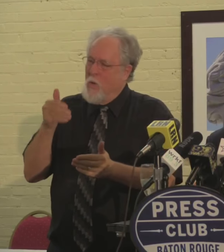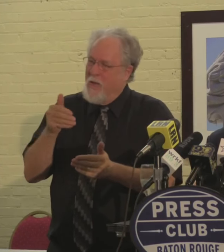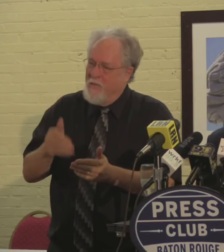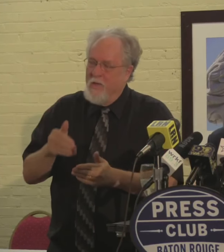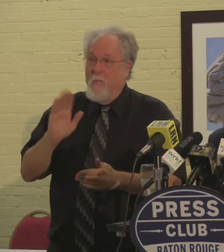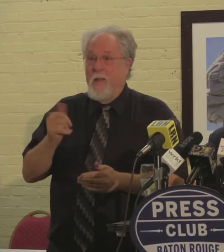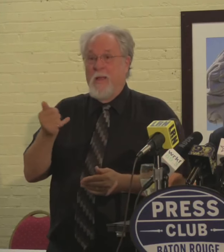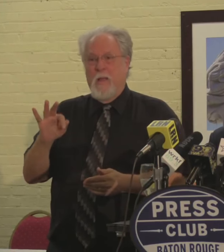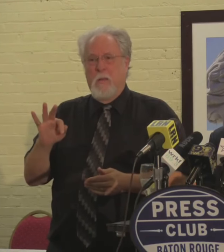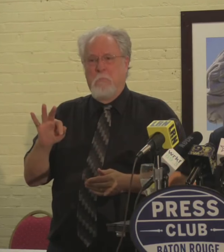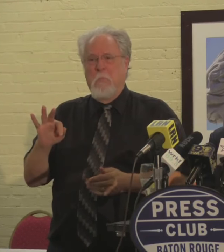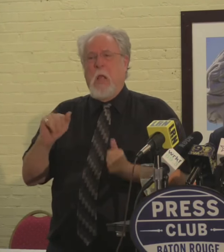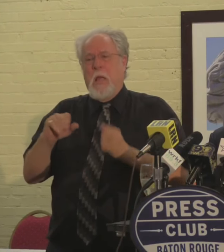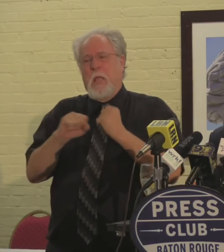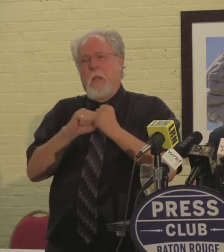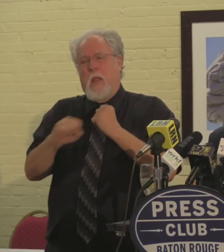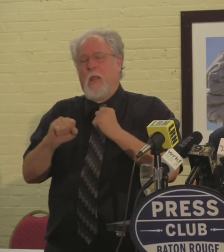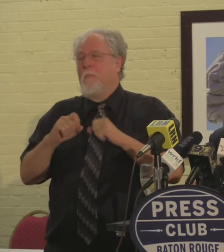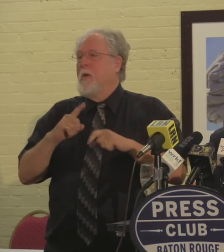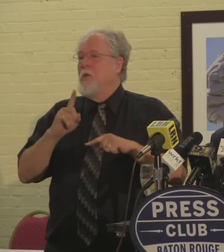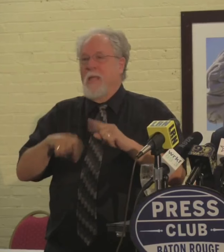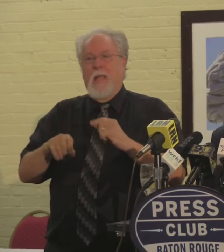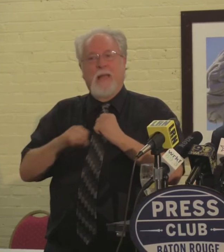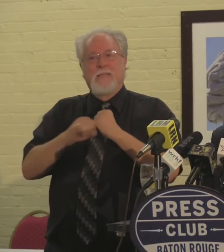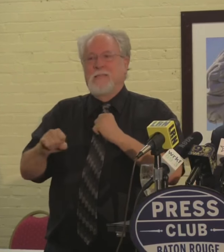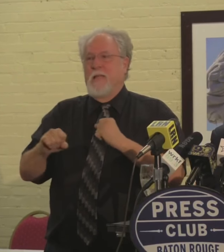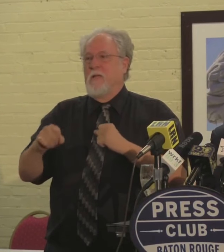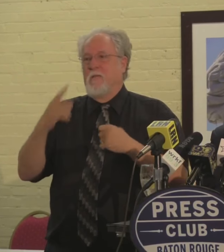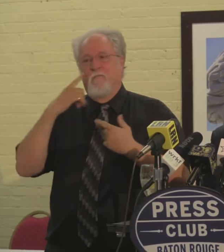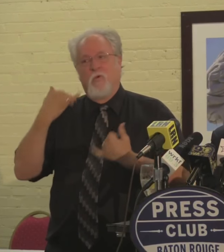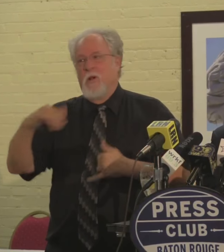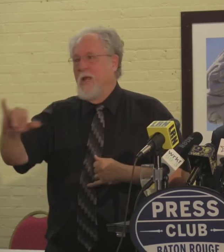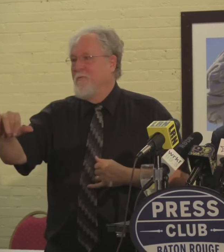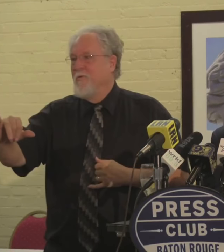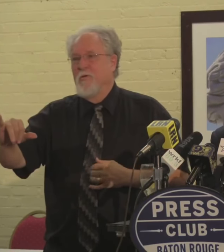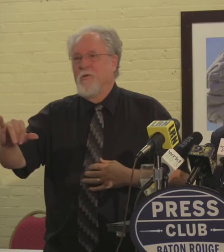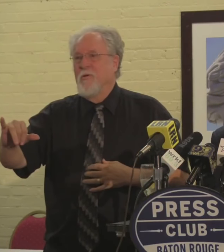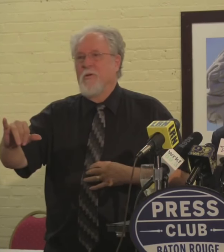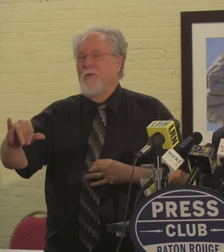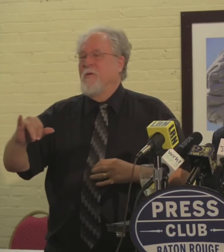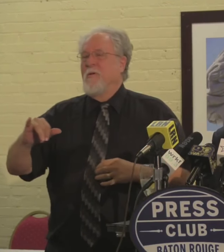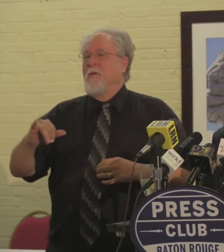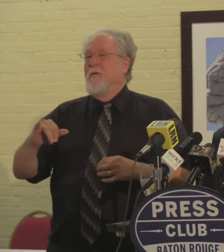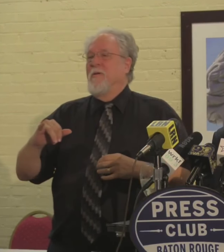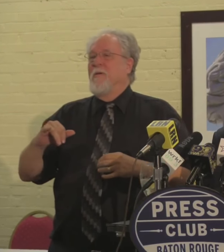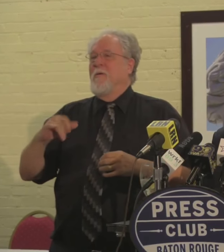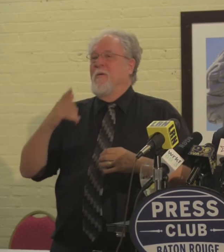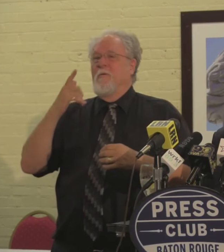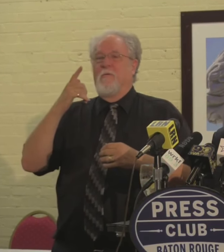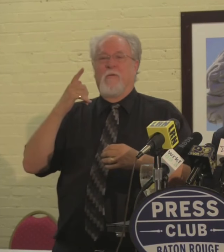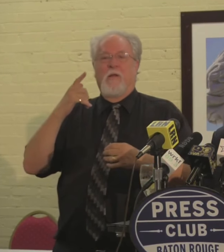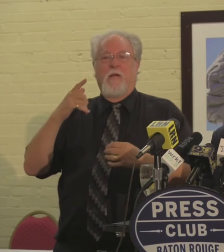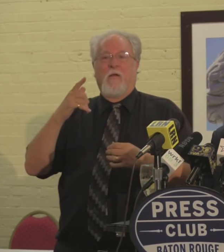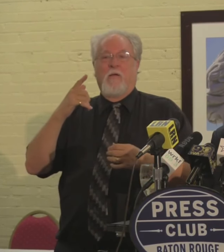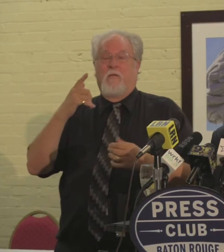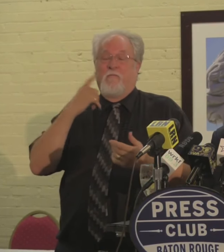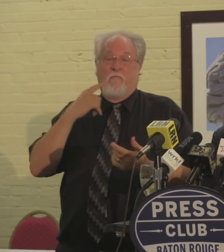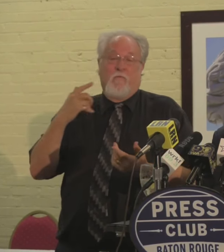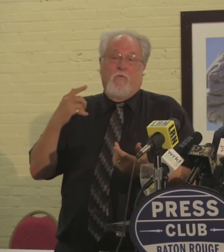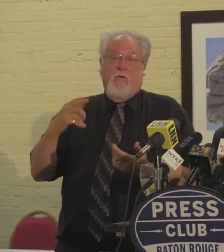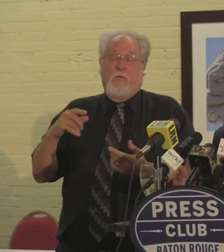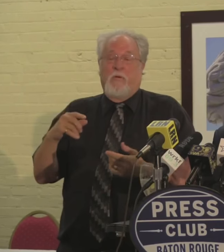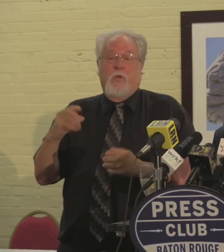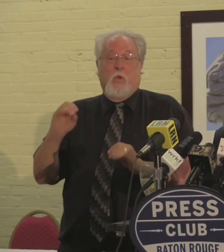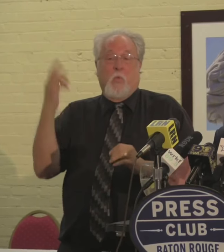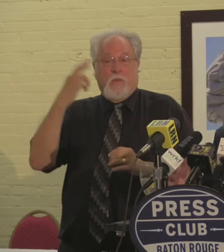19th, I can extend it, but you can't extend it indefinitely for, just purely logistical reasons. We have a